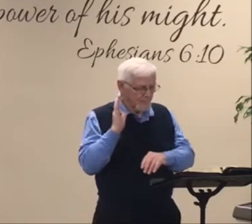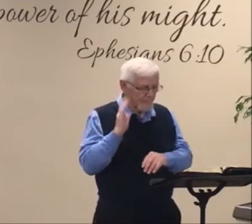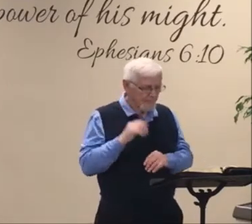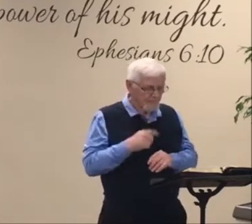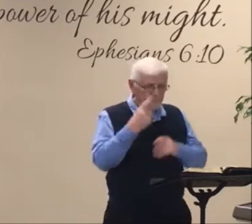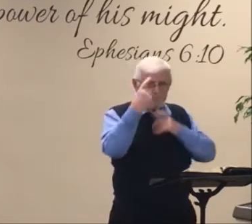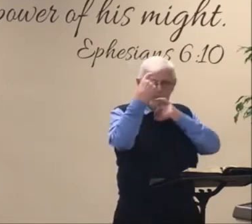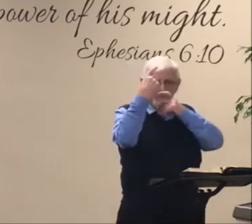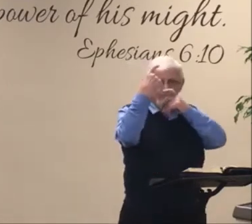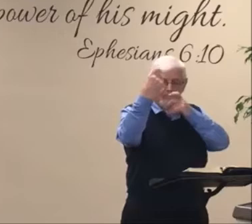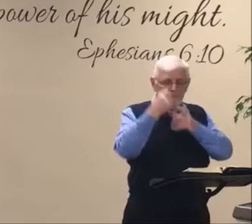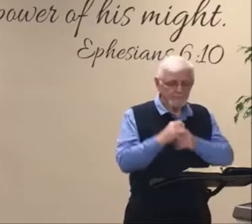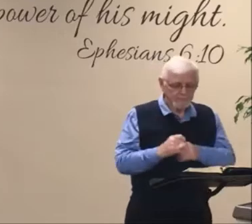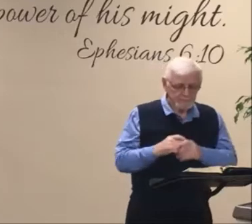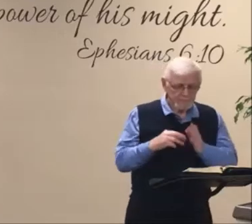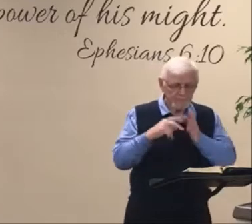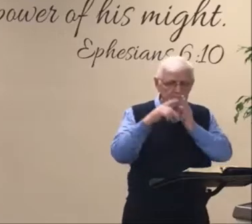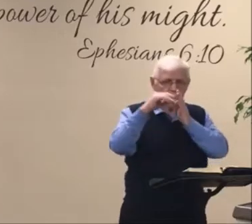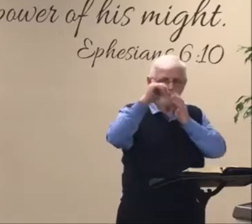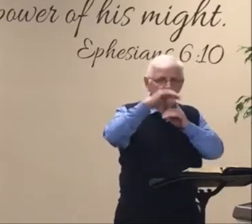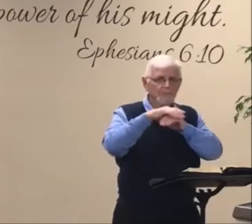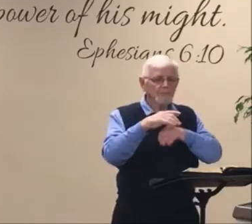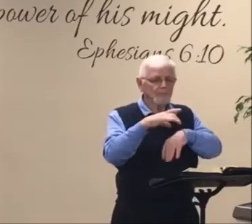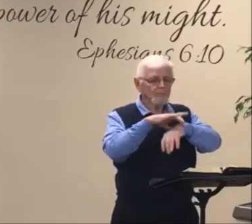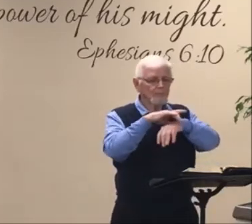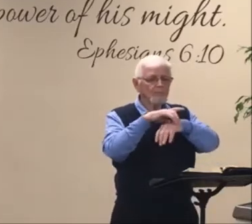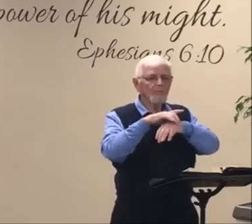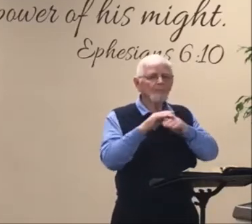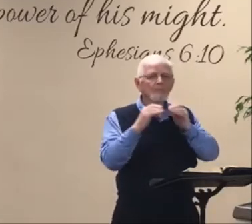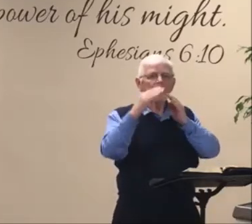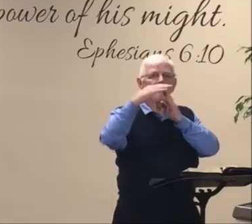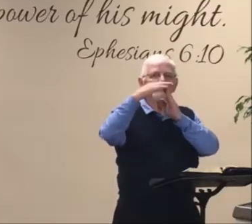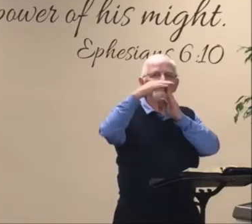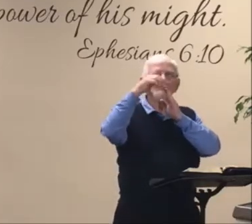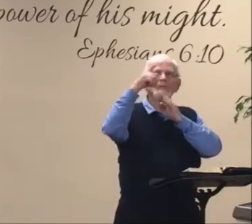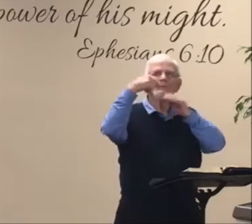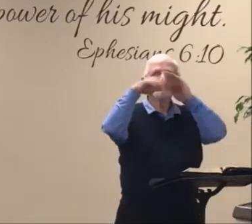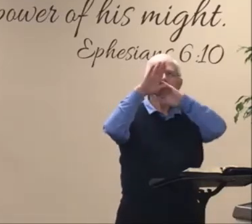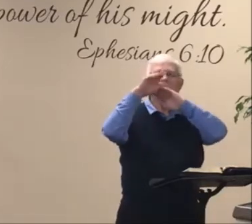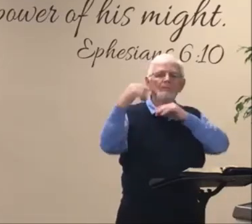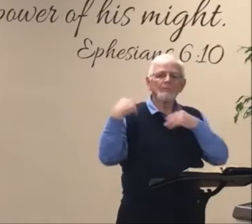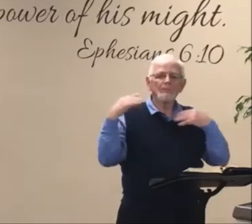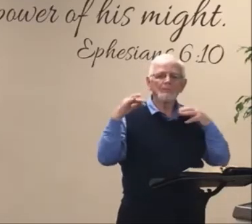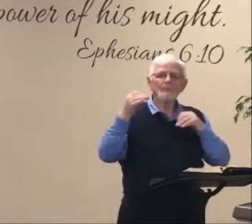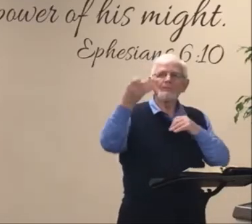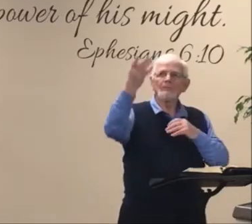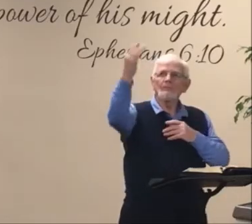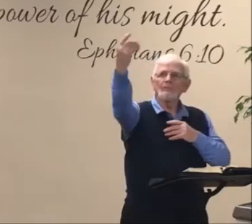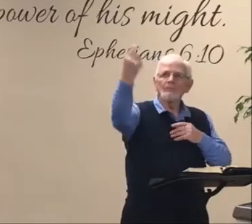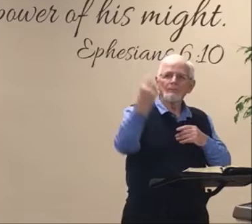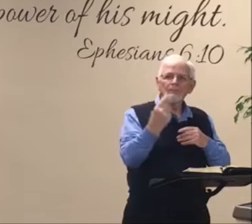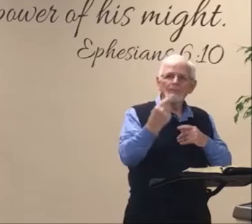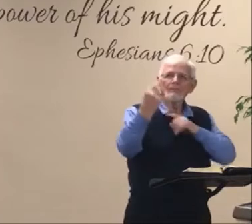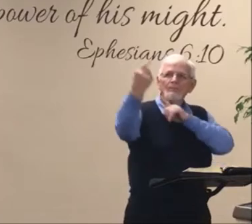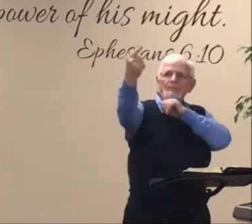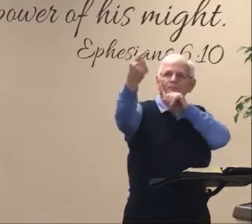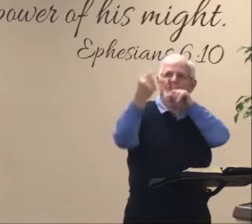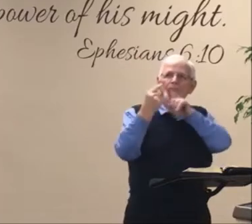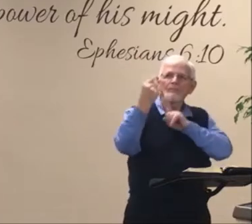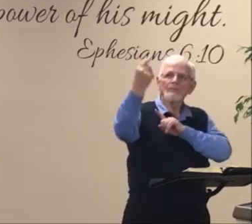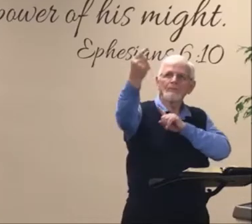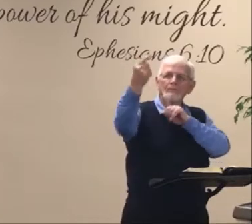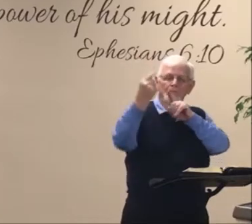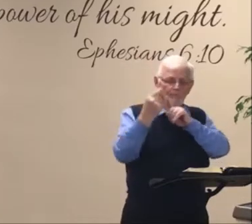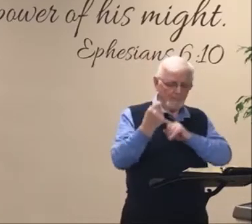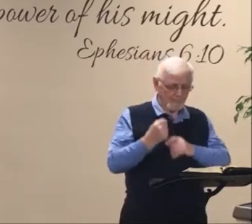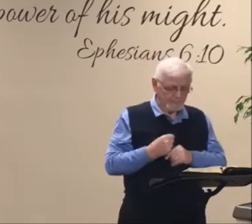he dreamed, and behold, a ladder set up on the earth, and the top of it reached to heaven. And behold, the angels of God ascending and descending on it. Very famous